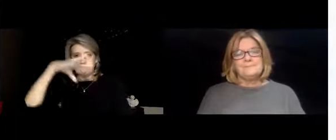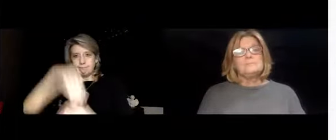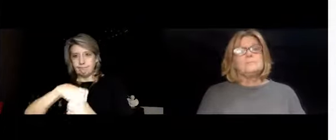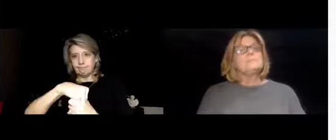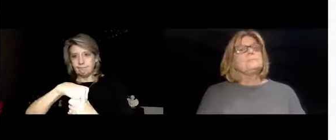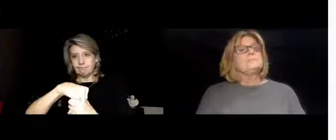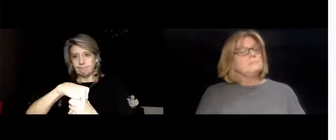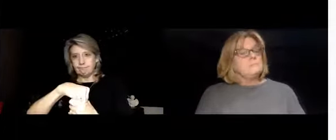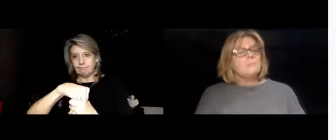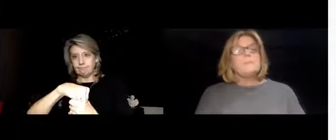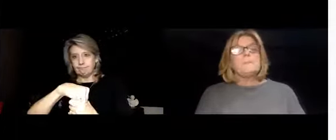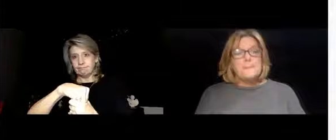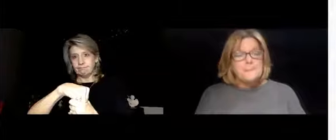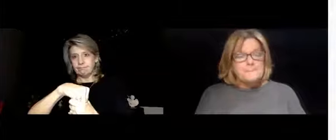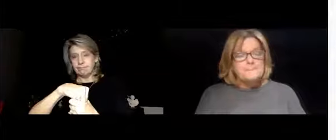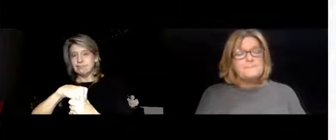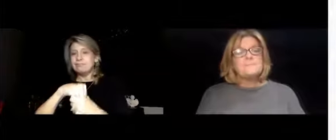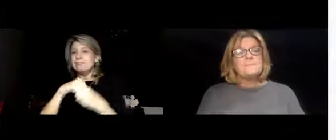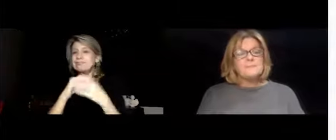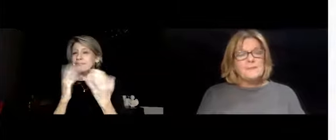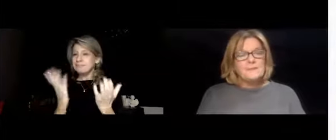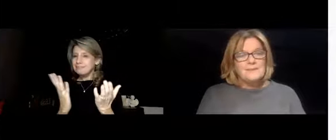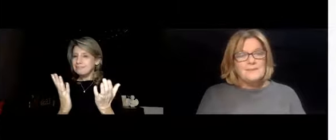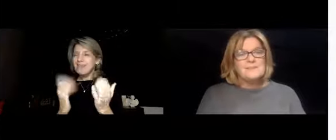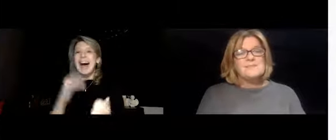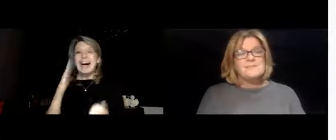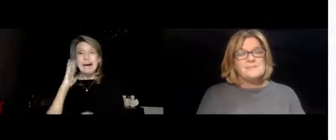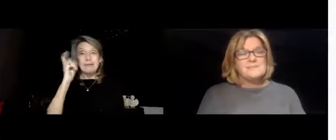religion, that your heart needs to be into it?